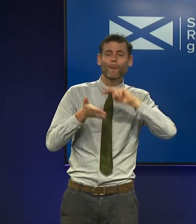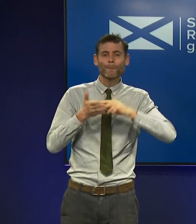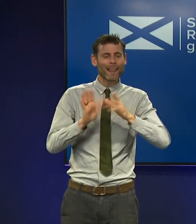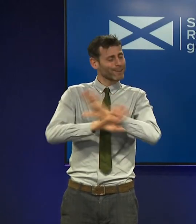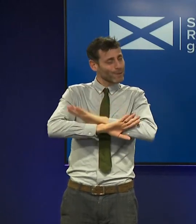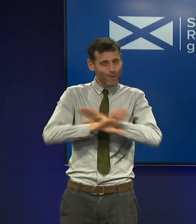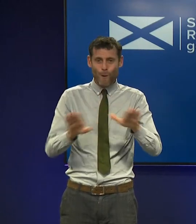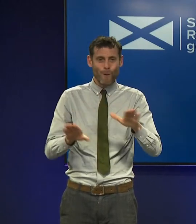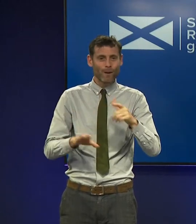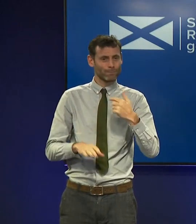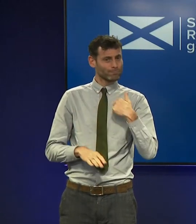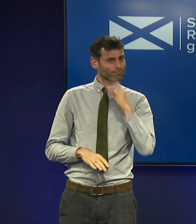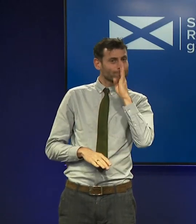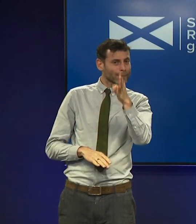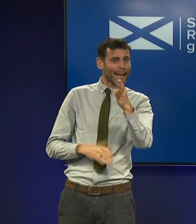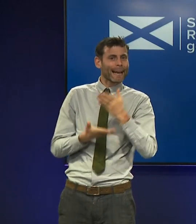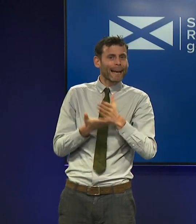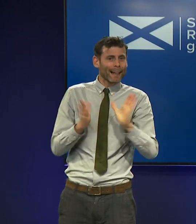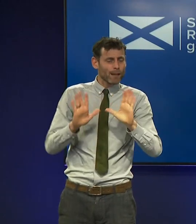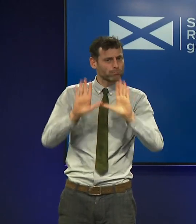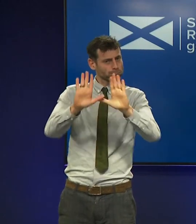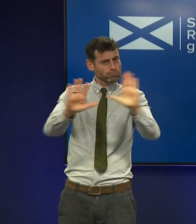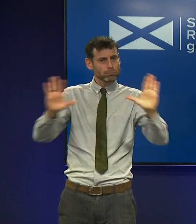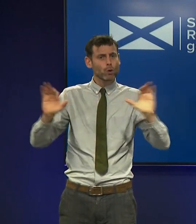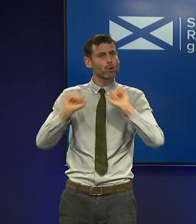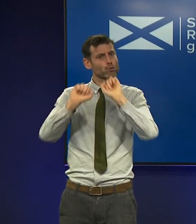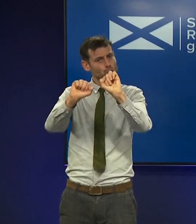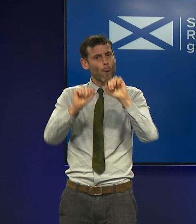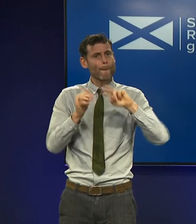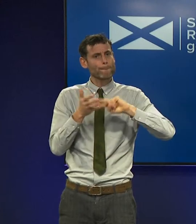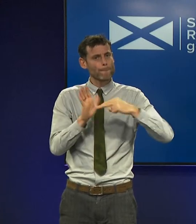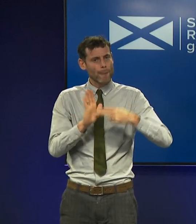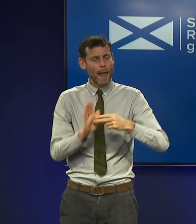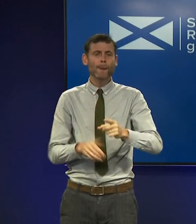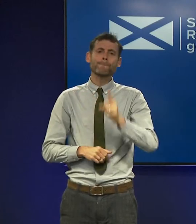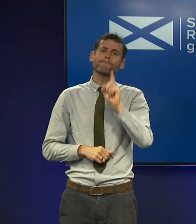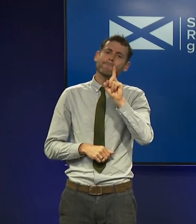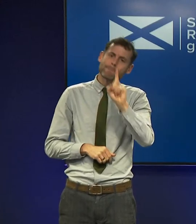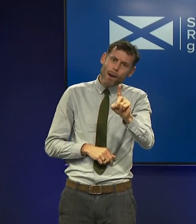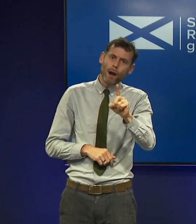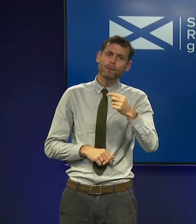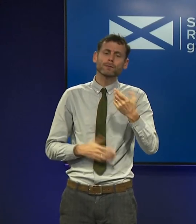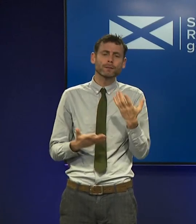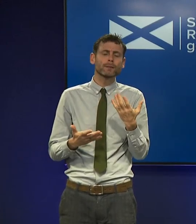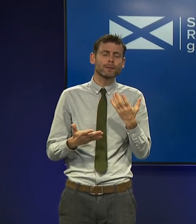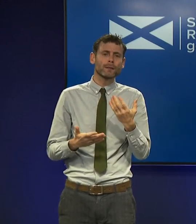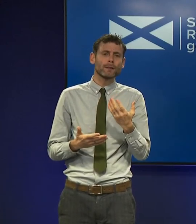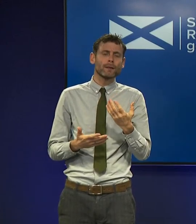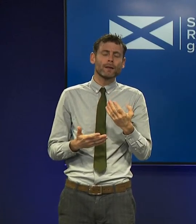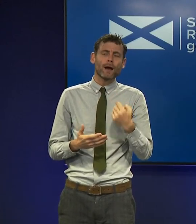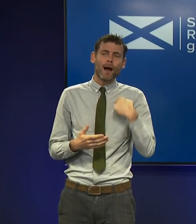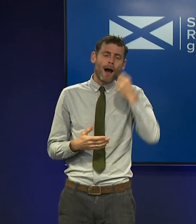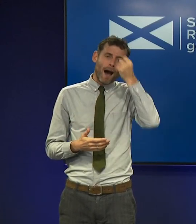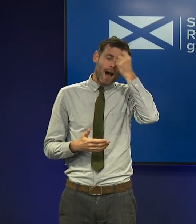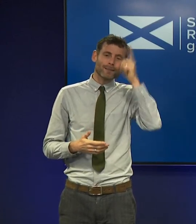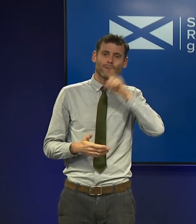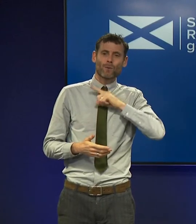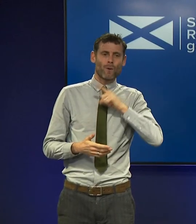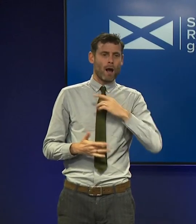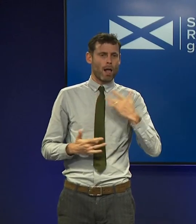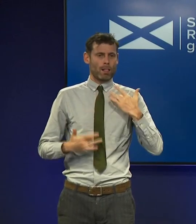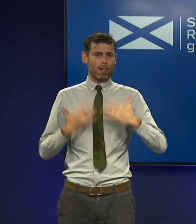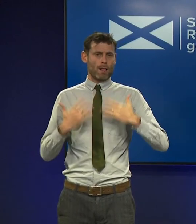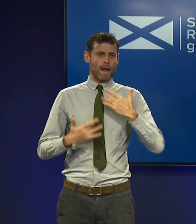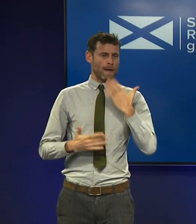people. But everybody, and this has been the case all along, but we've perhaps, because things have been better, we've got out of the way of